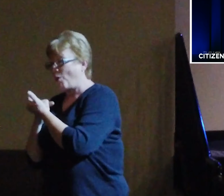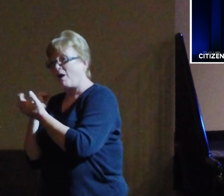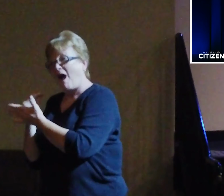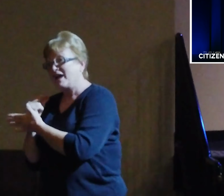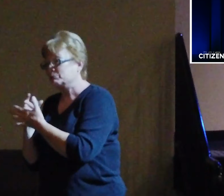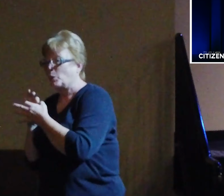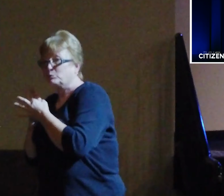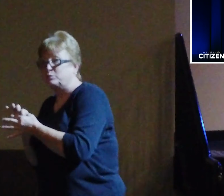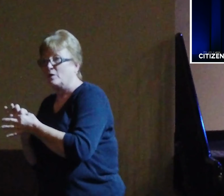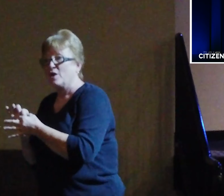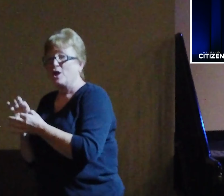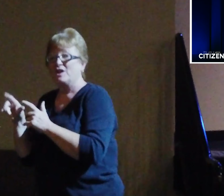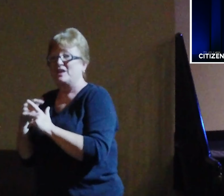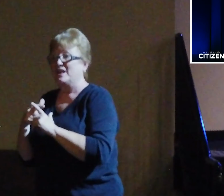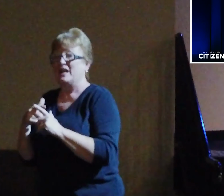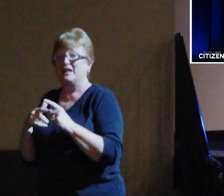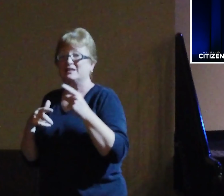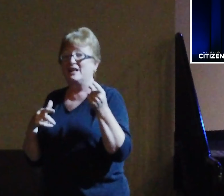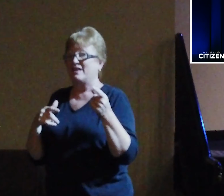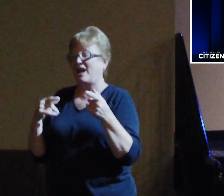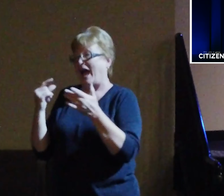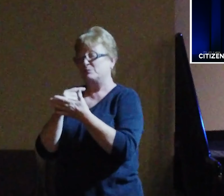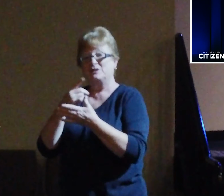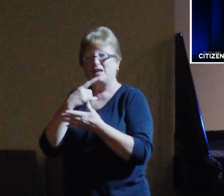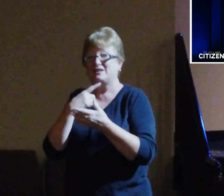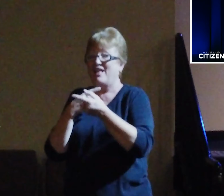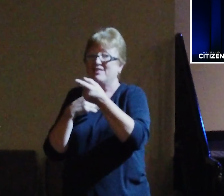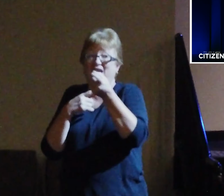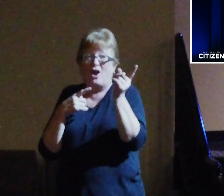sinners. It tells us we're hopeless. We need a savior.